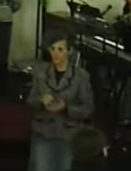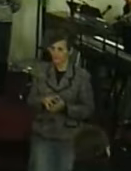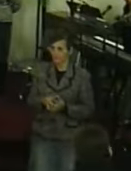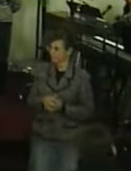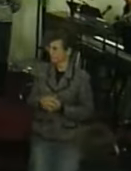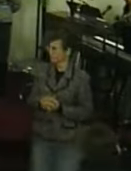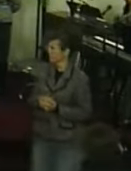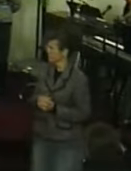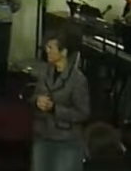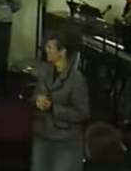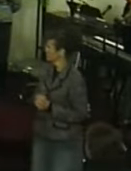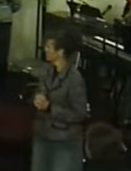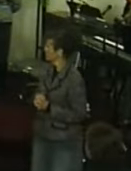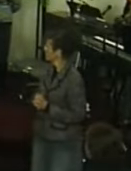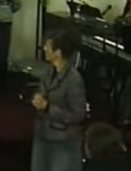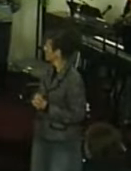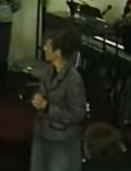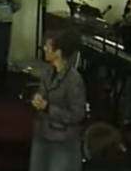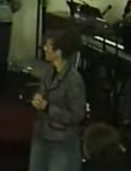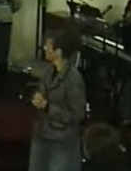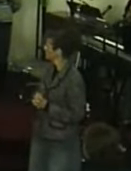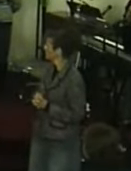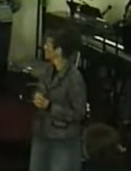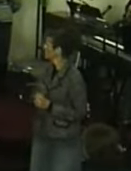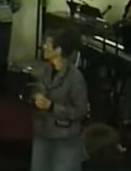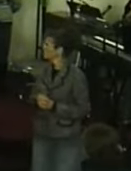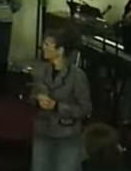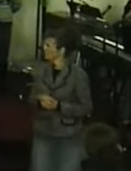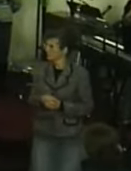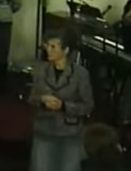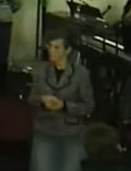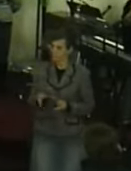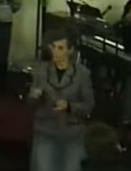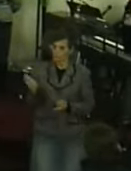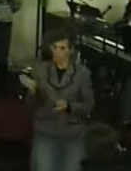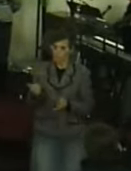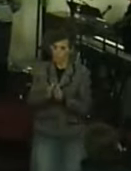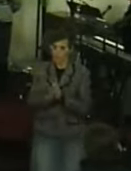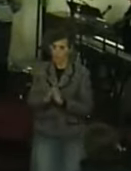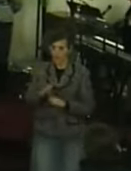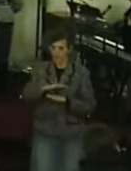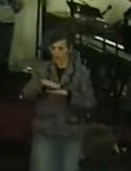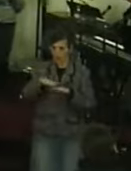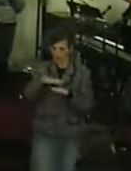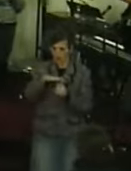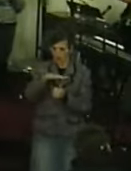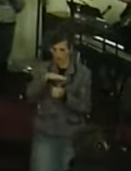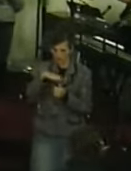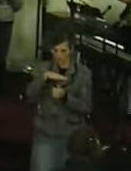Praise the Lord. Well, love and appreciate you. Brother Brandon, come pray over us tonight and dismiss us.